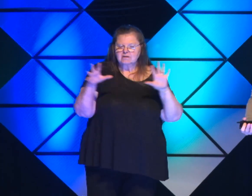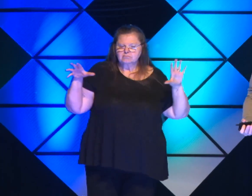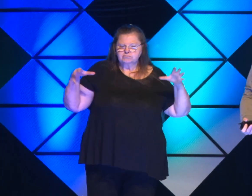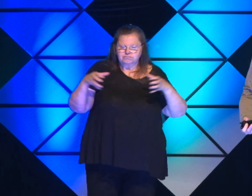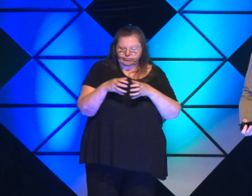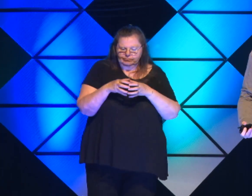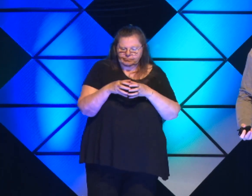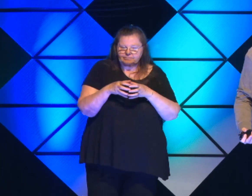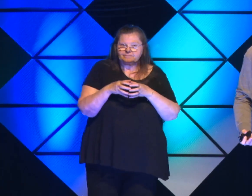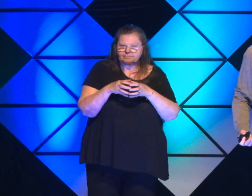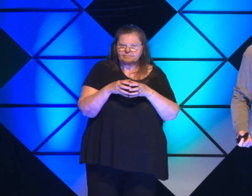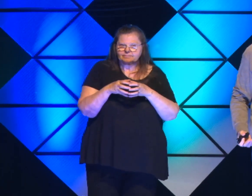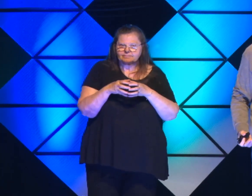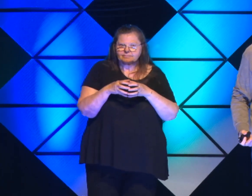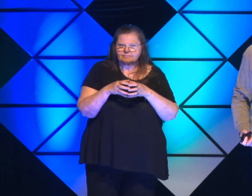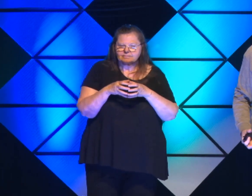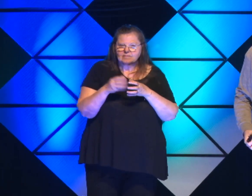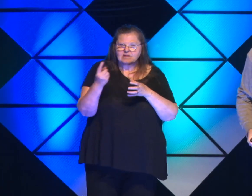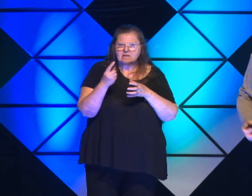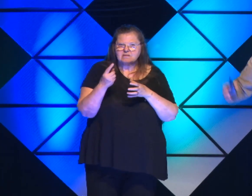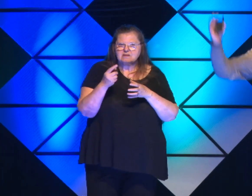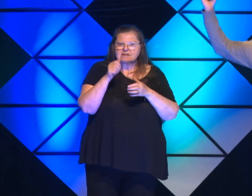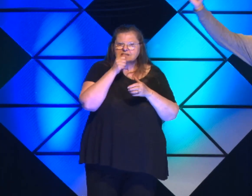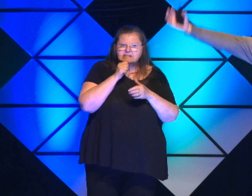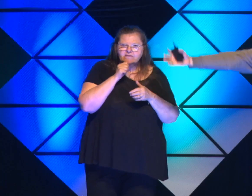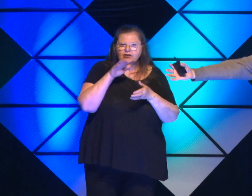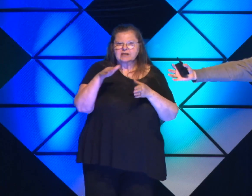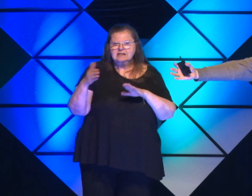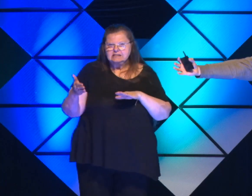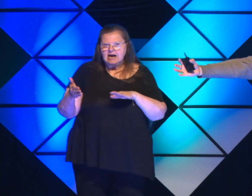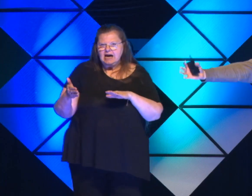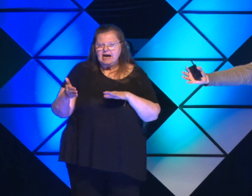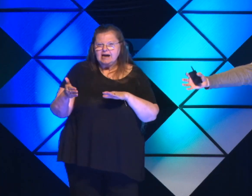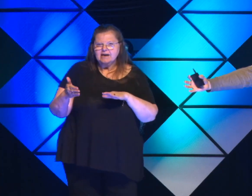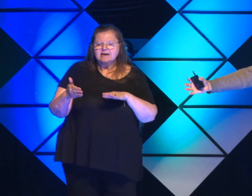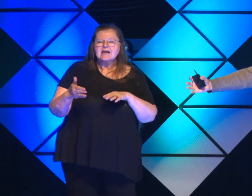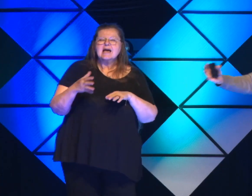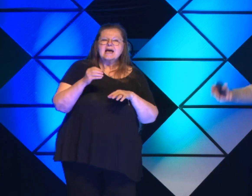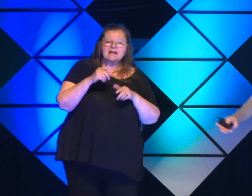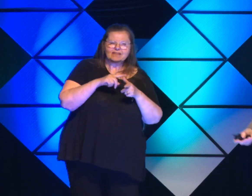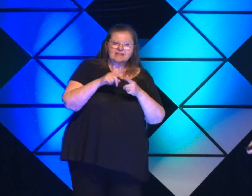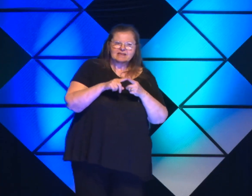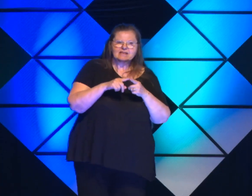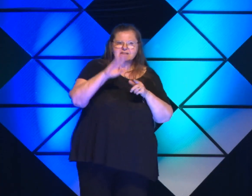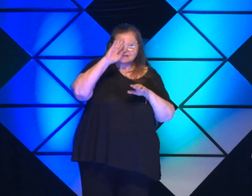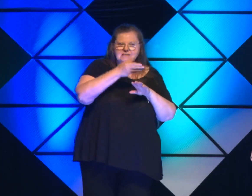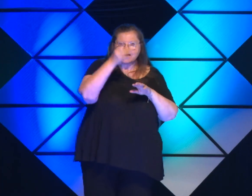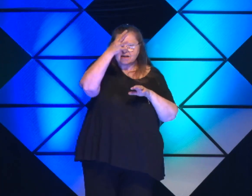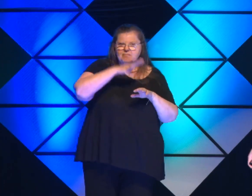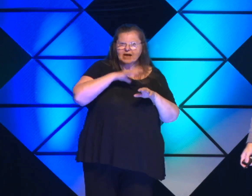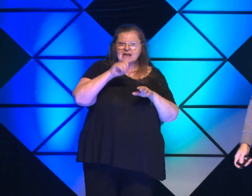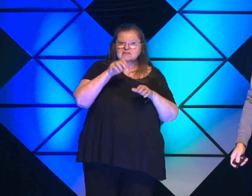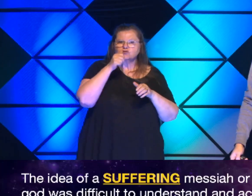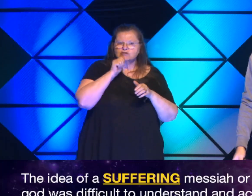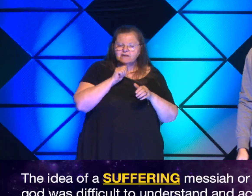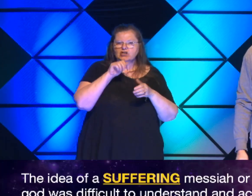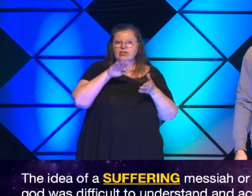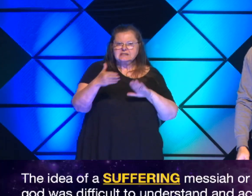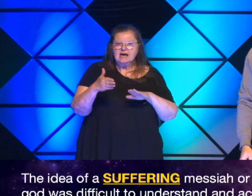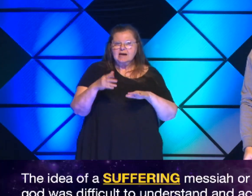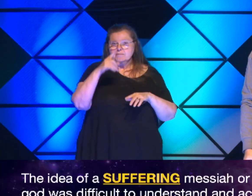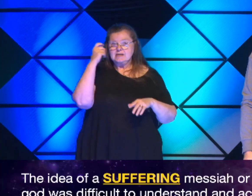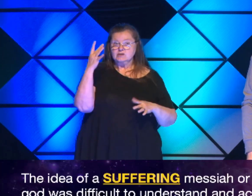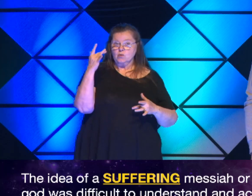encapsulated by the Son of Man has to suffer and die, and it finishes with the Son of Man has to suffer and die. Why? Because the idea of a